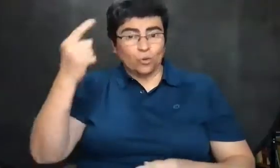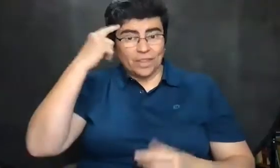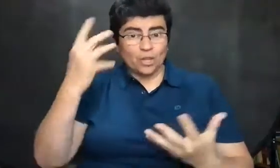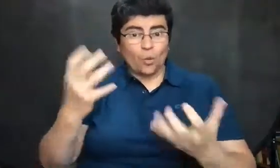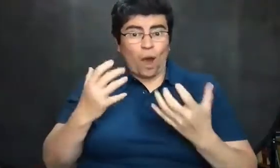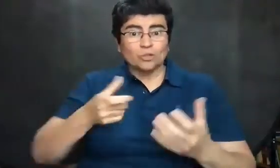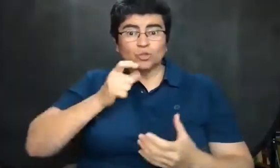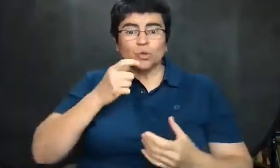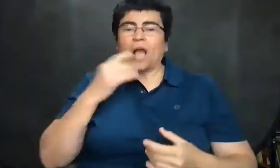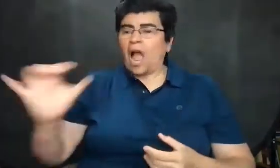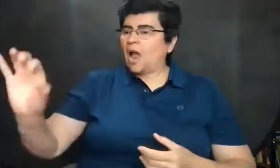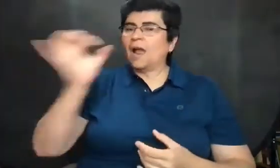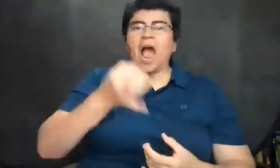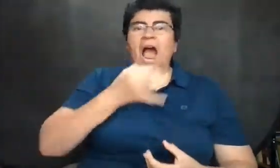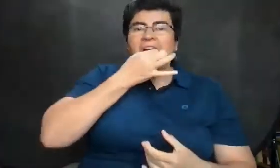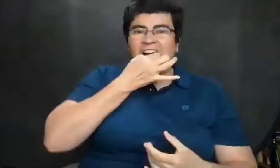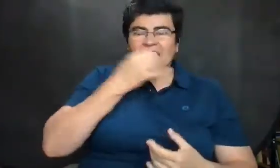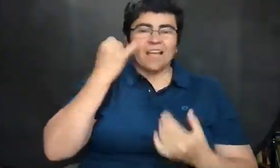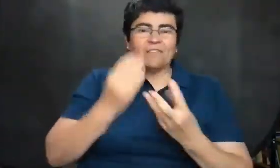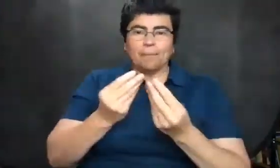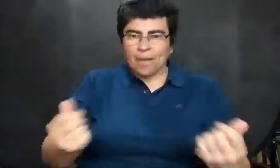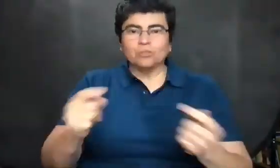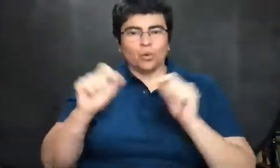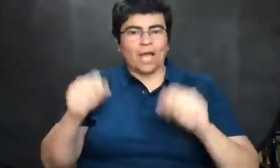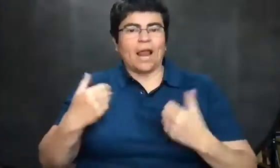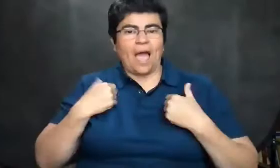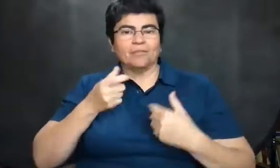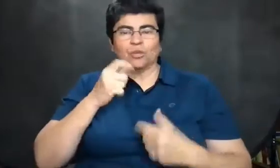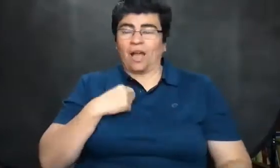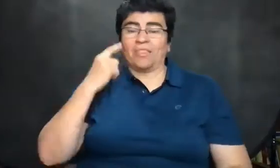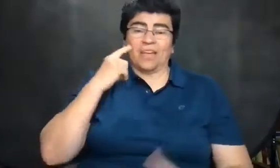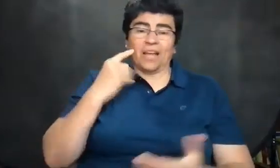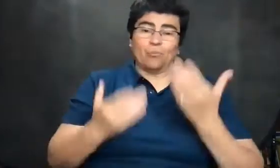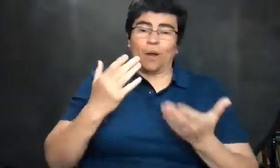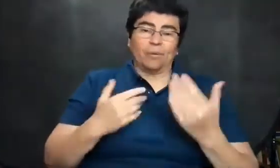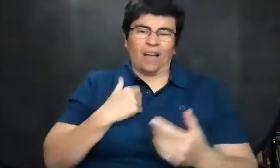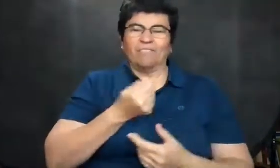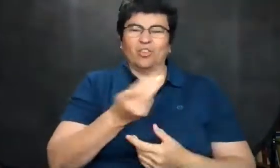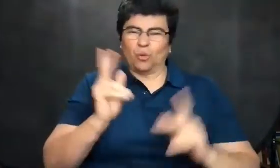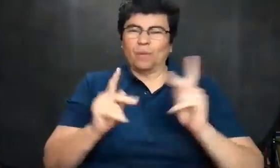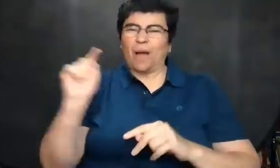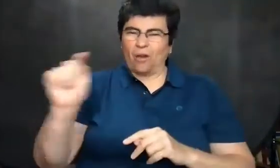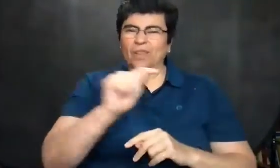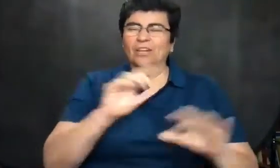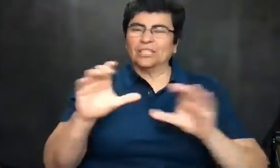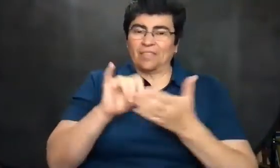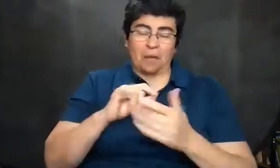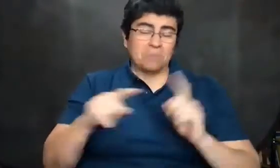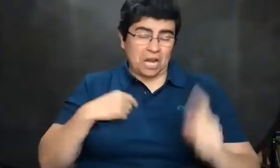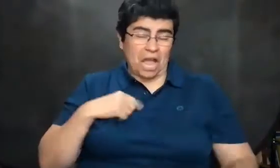mouth. If it melts, you can have one. And I think there's probably a few people out there that did that, but I did it. They